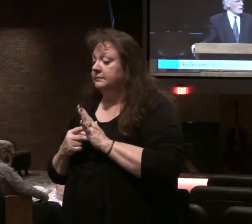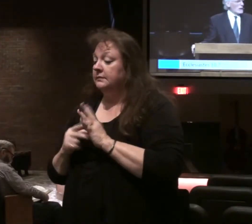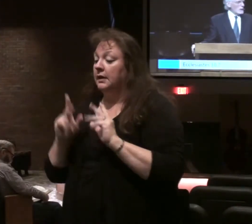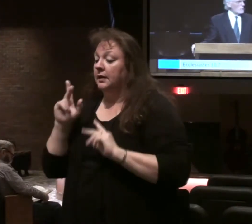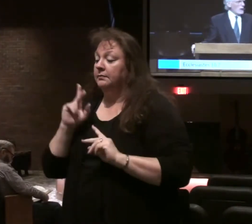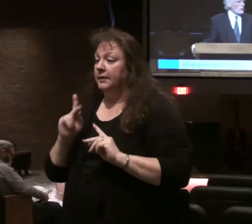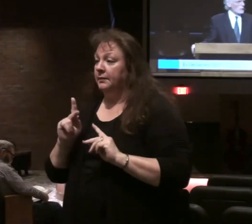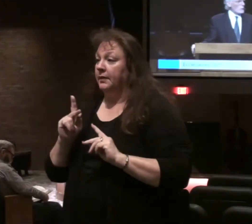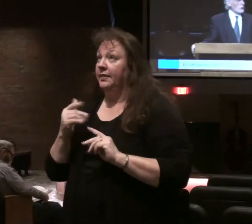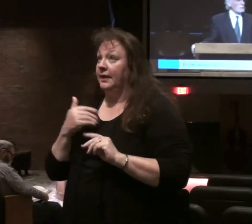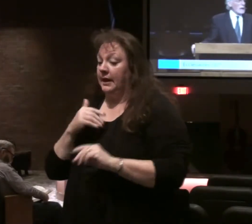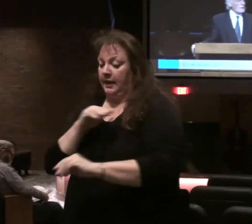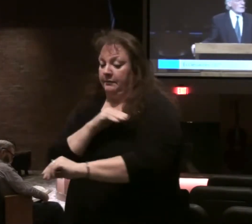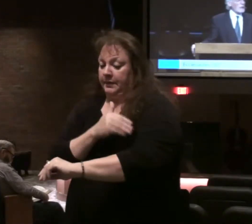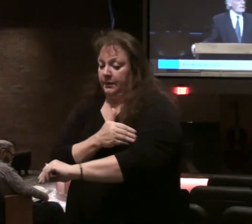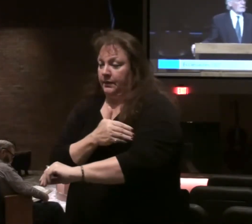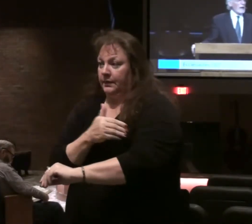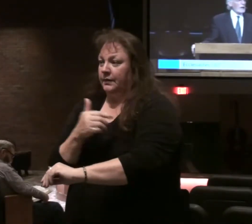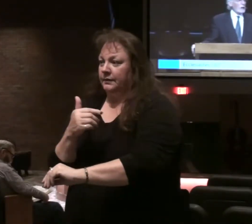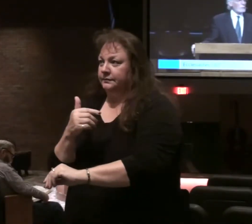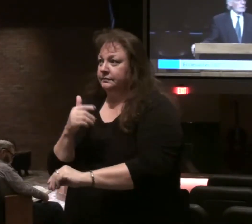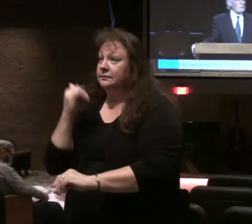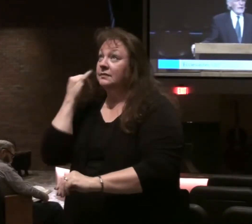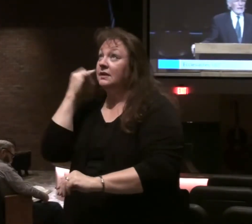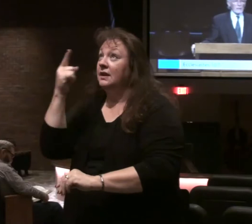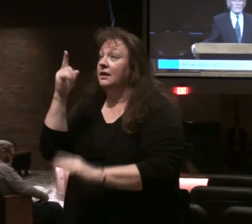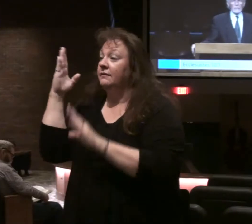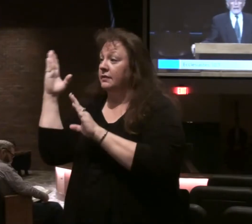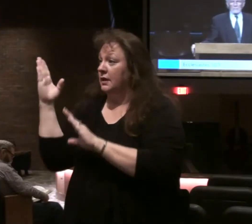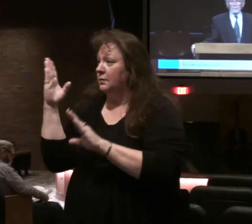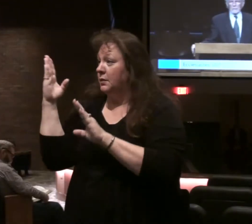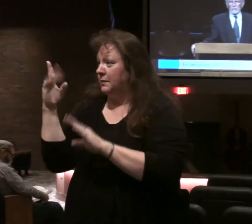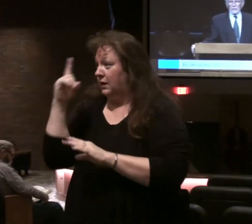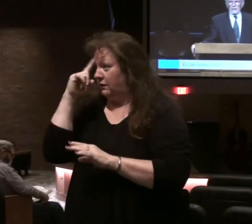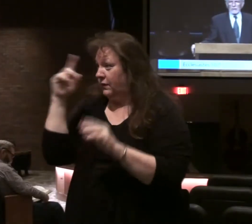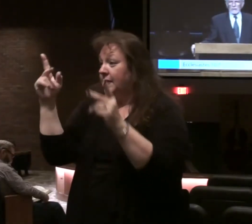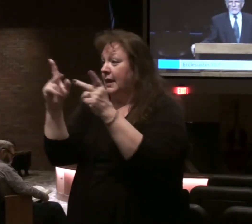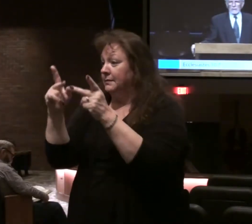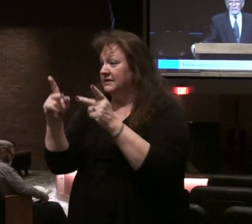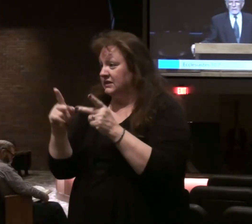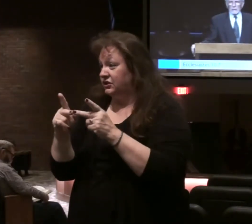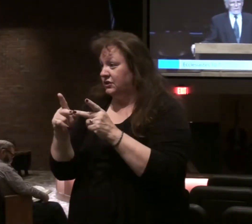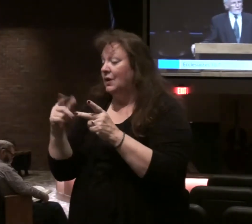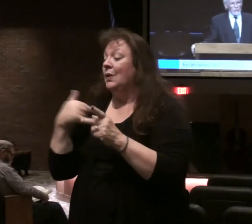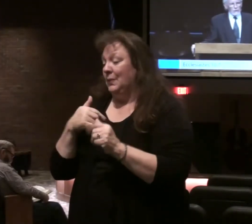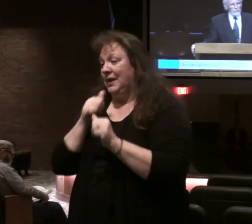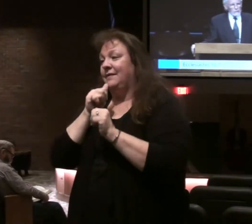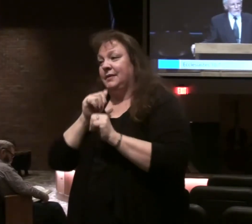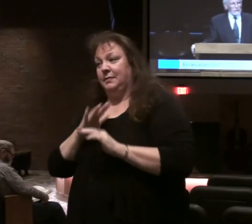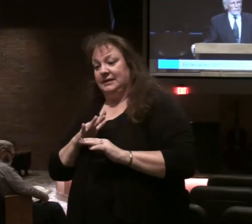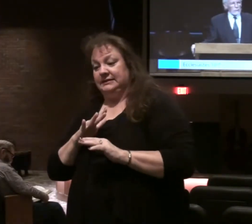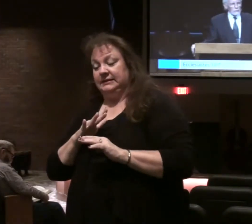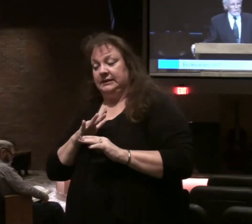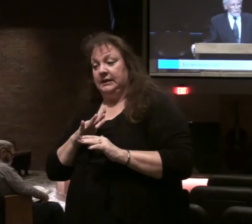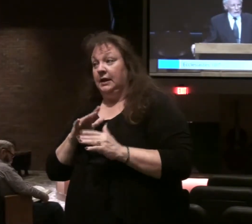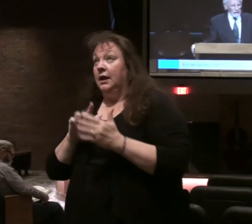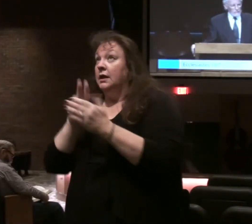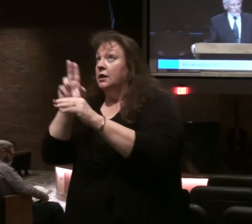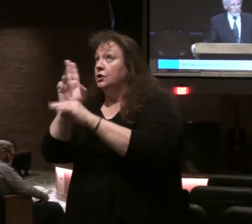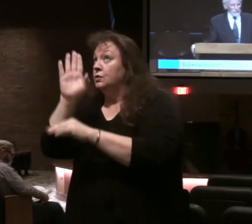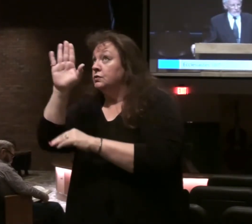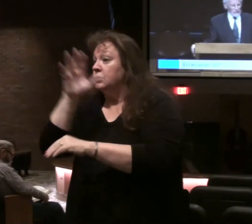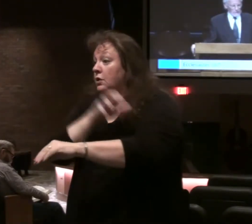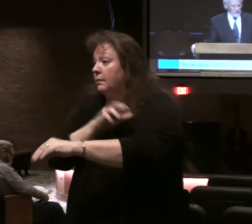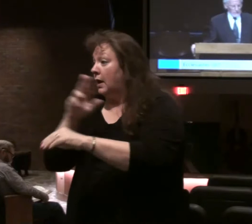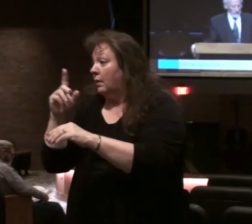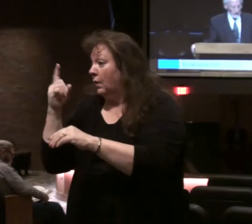people going into power, we are blessed if they are prepared for that position. That doesn't guarantee they will use it wisely